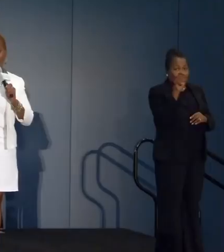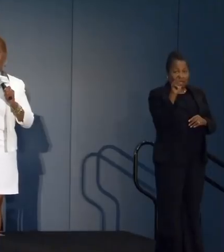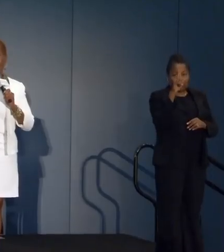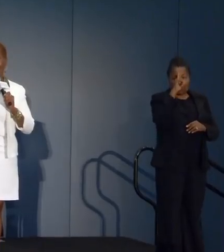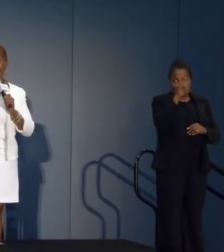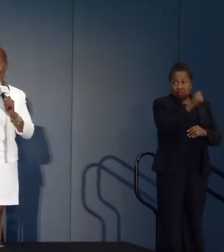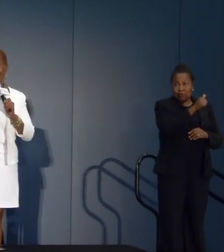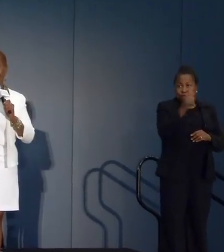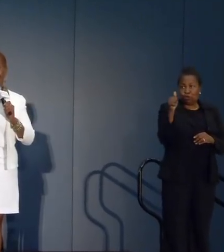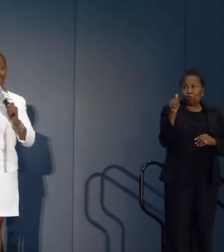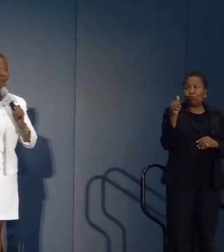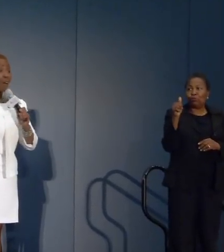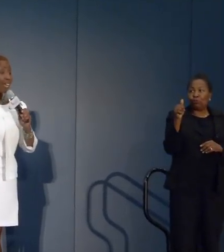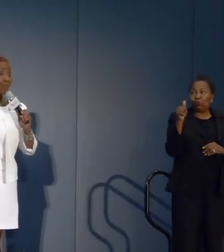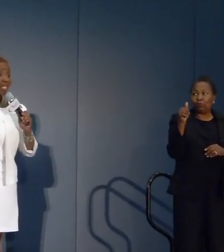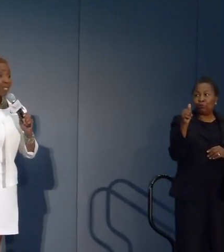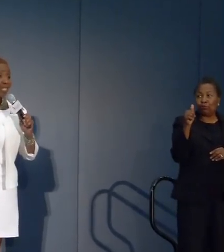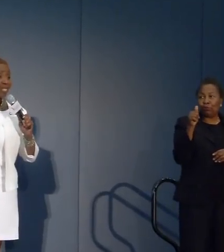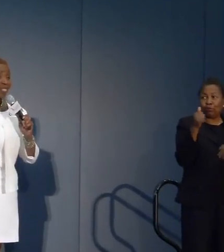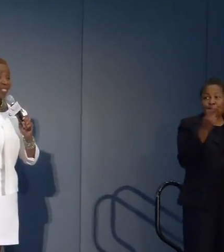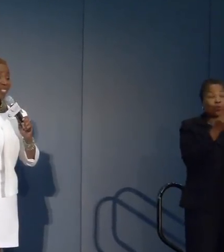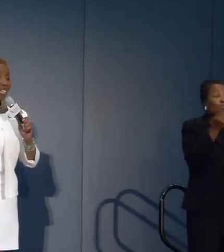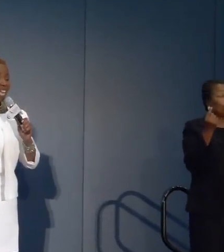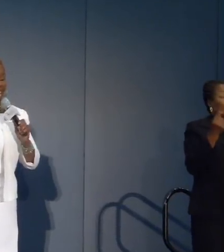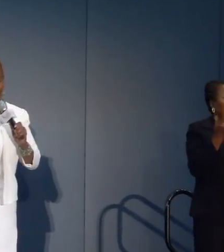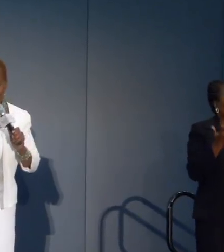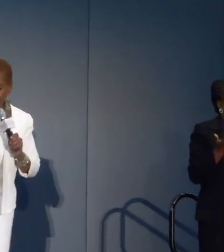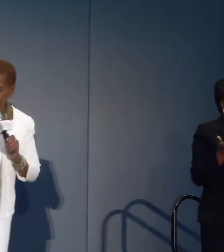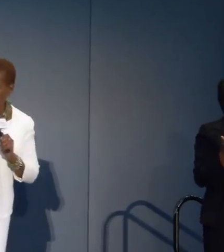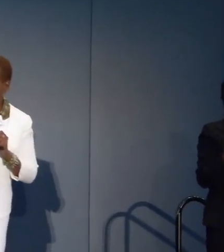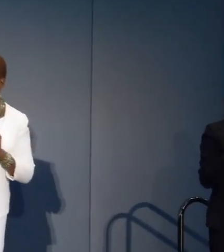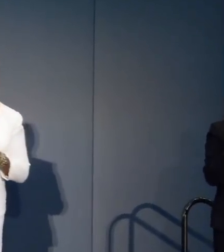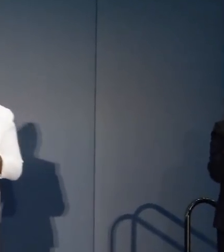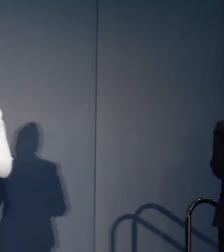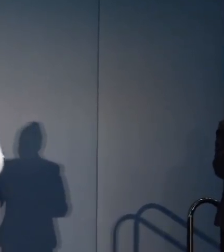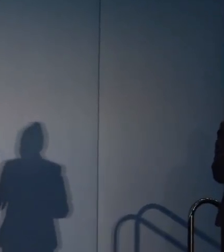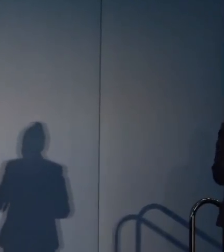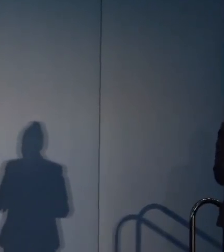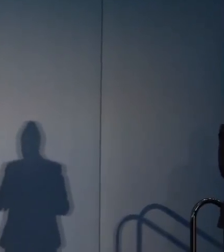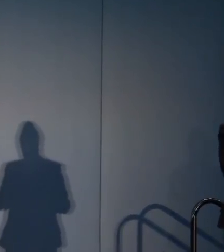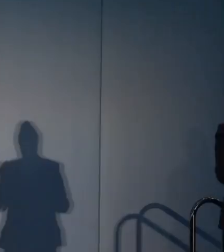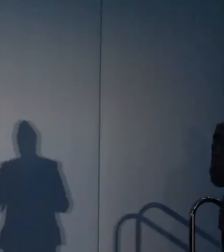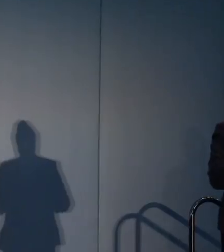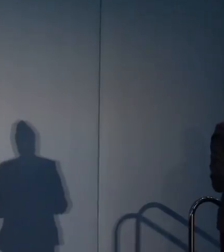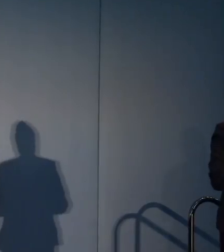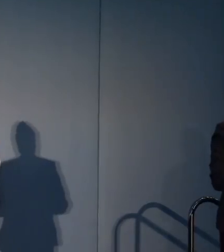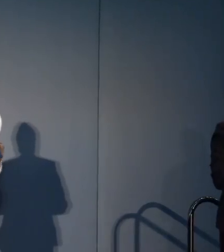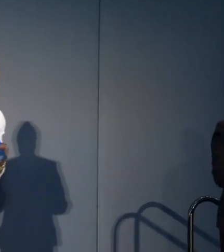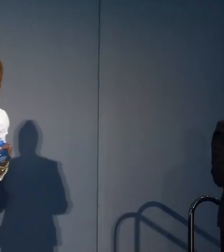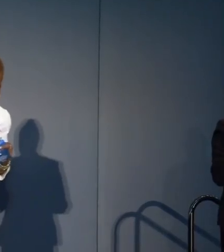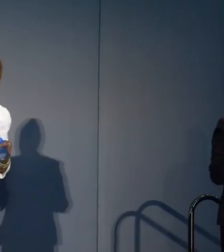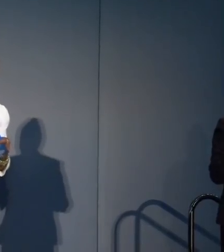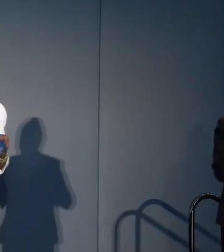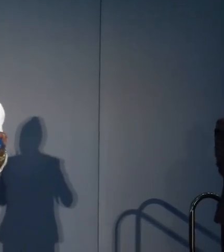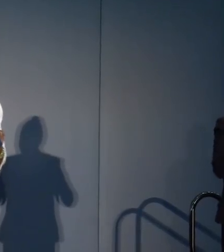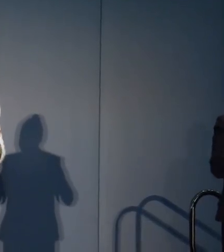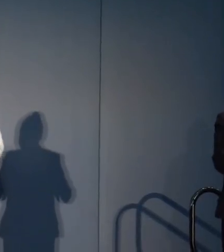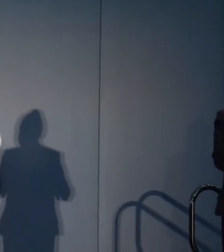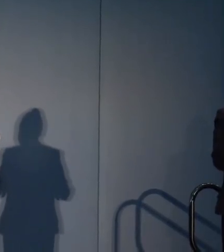up to you. Now what? What you going to do? I'll tell you what I learned to do. And I've been doing this for the